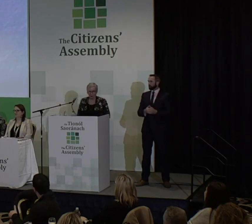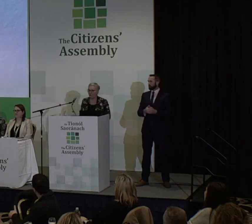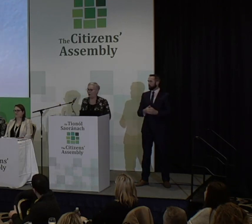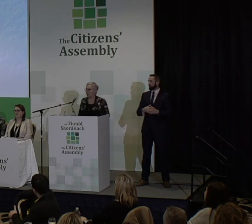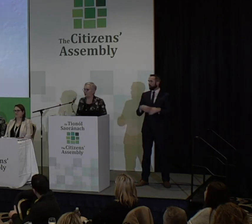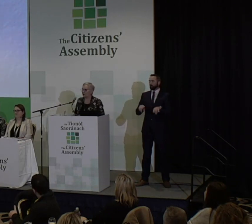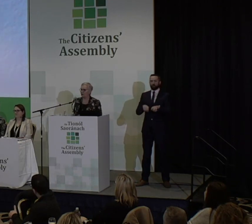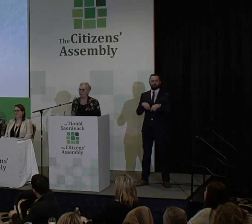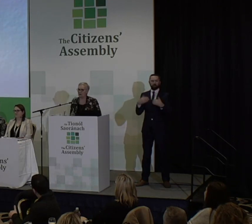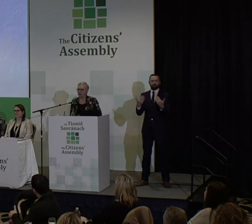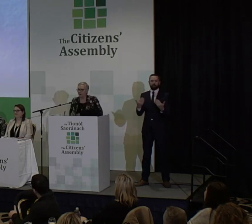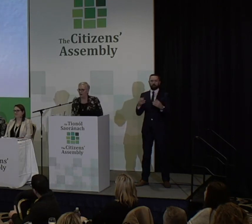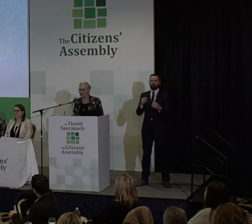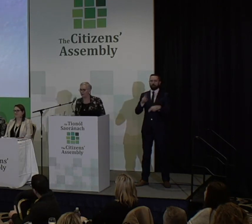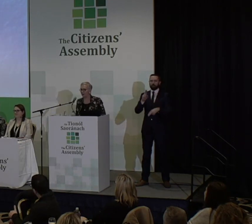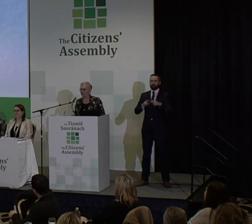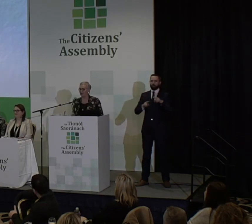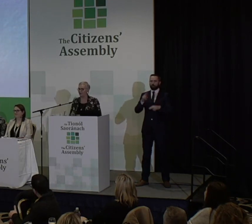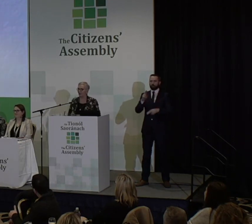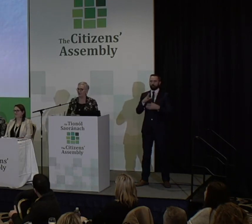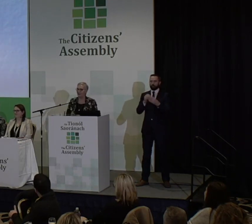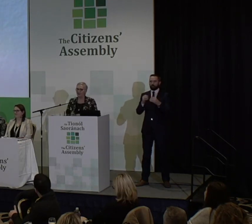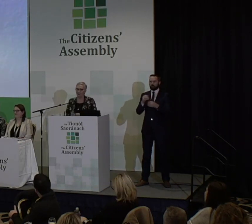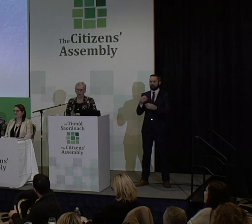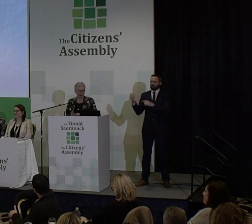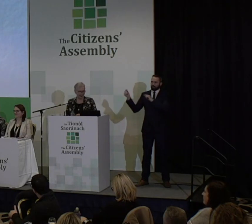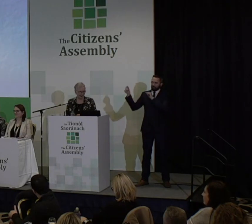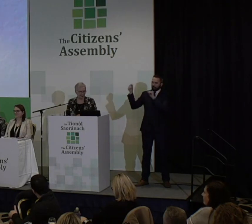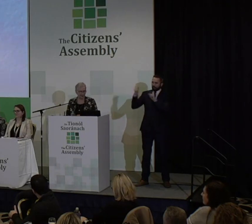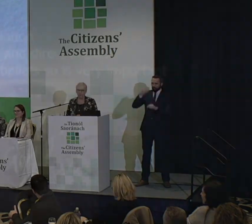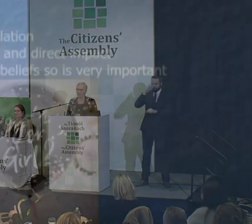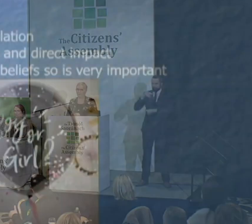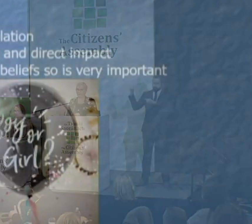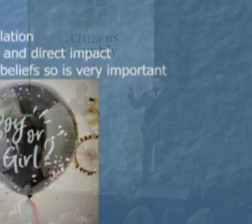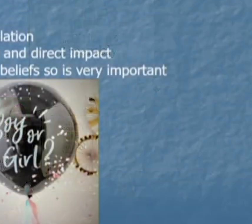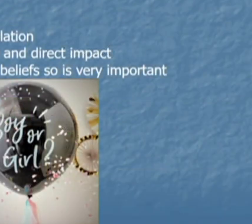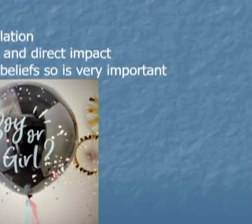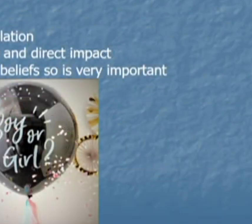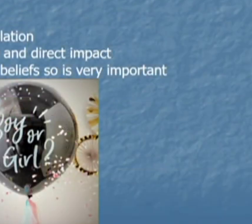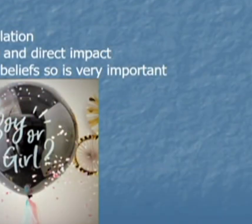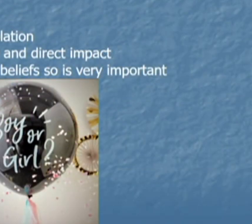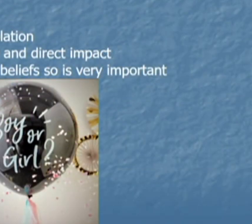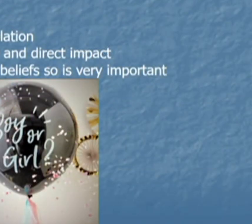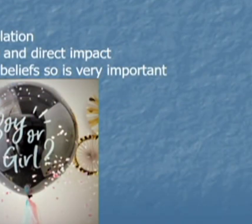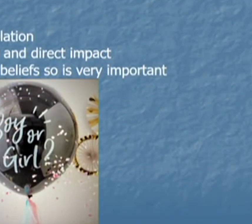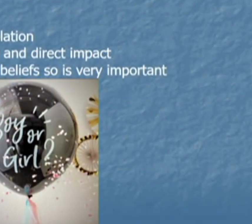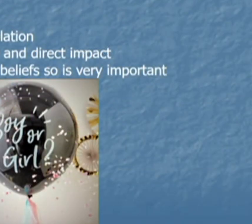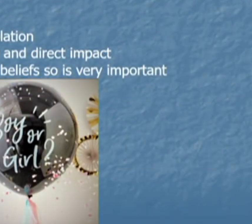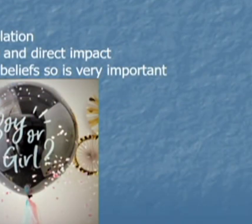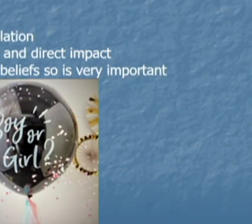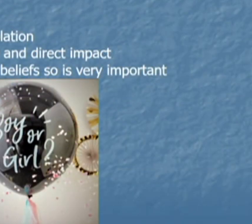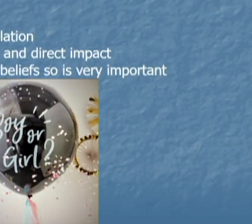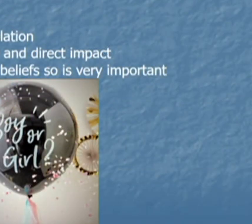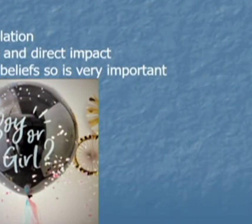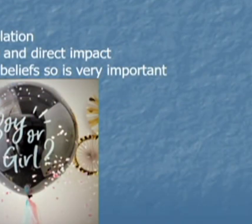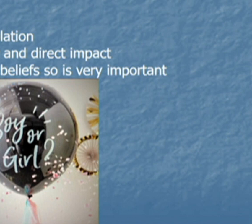have the new phenomenon, which seems to have entered Ireland from the USA, of gender reveal parties, where very, very